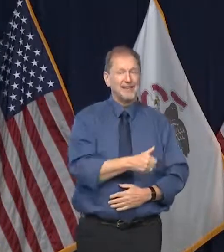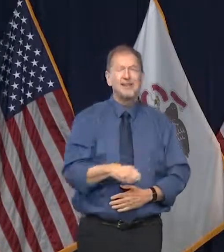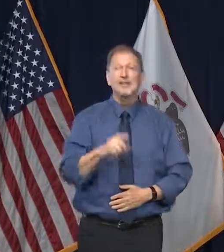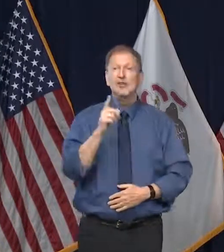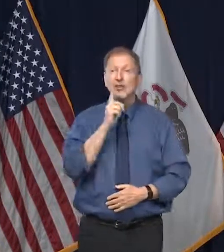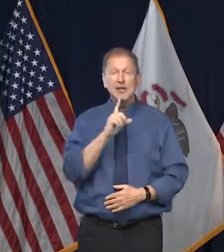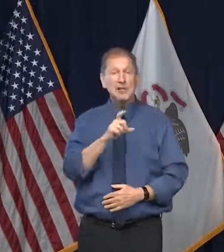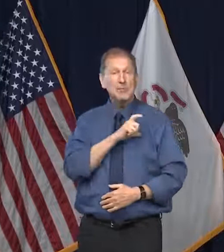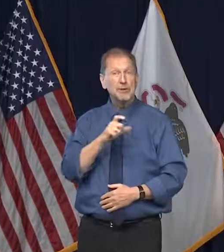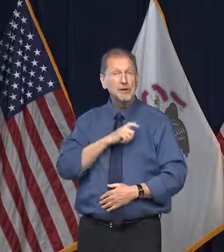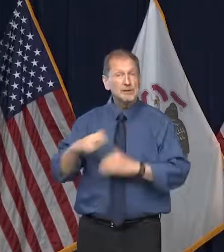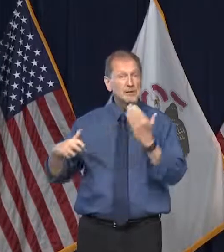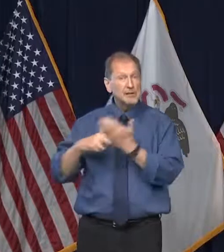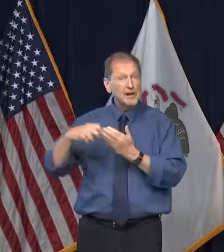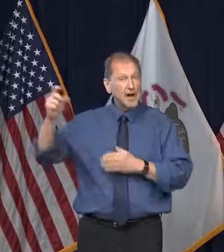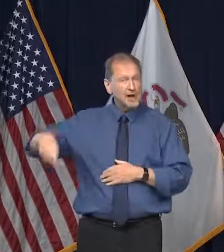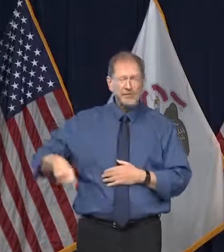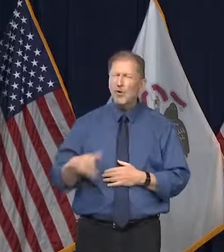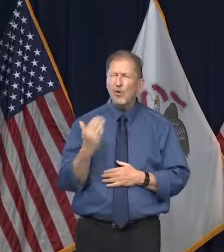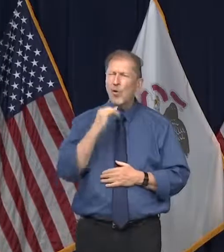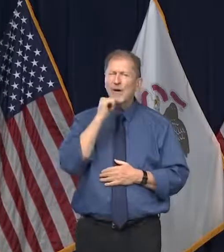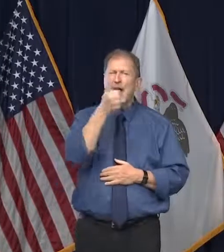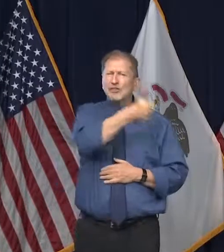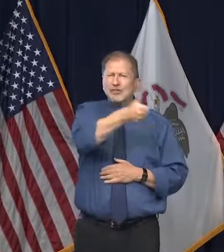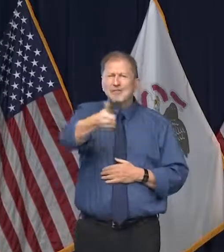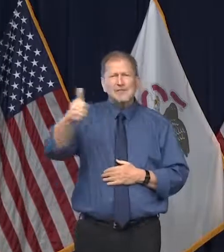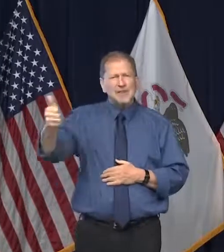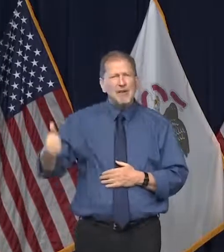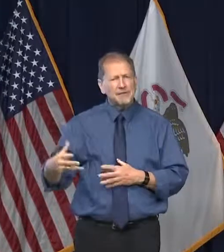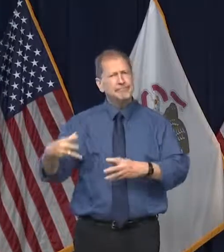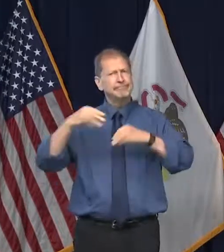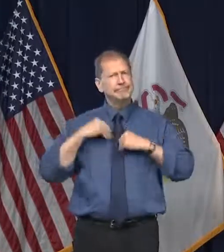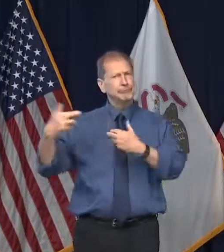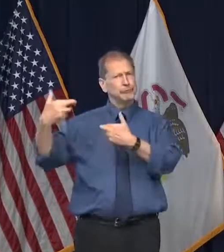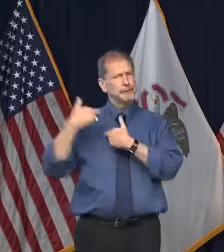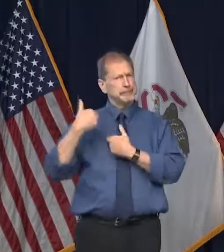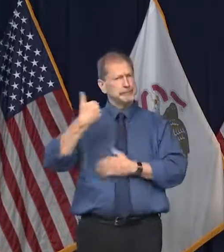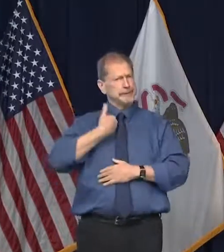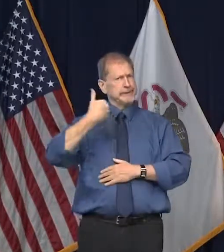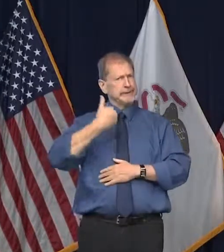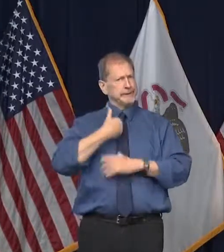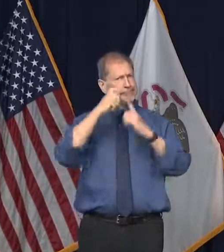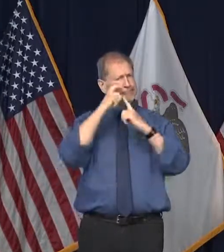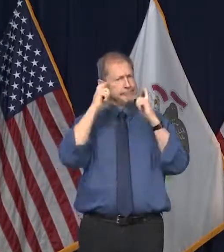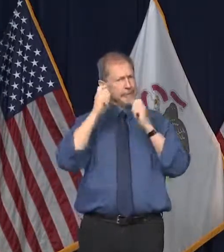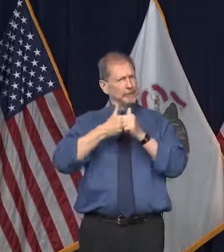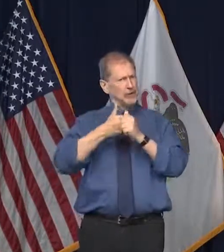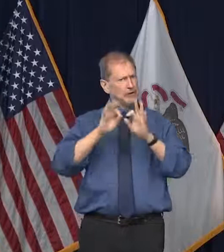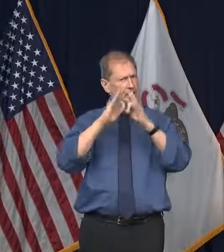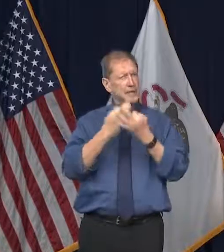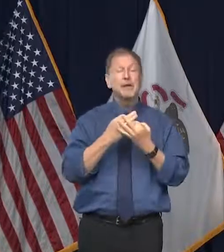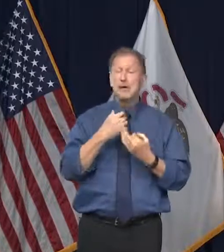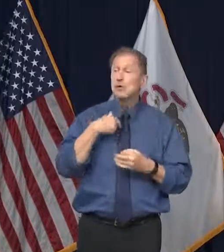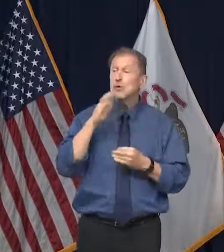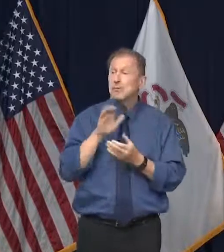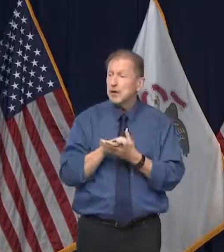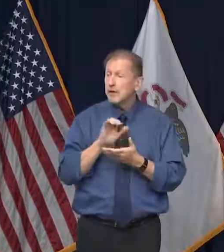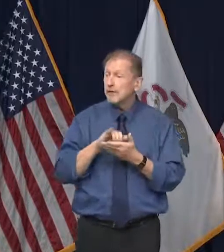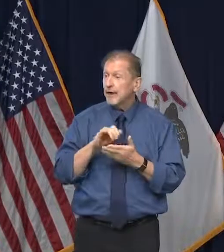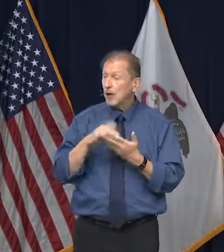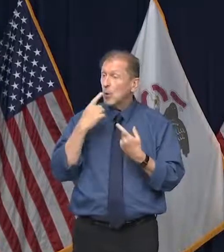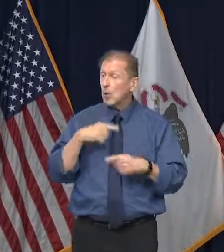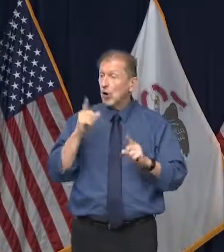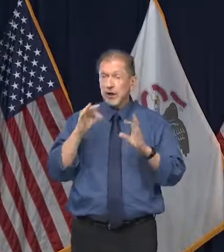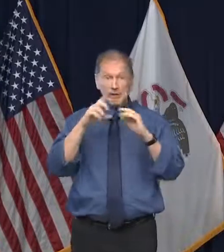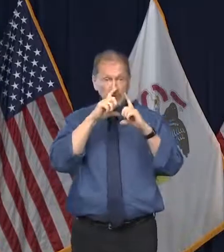People should just do the right thing here for themselves and their families. And ultimately, we do believe these mitigations work, but people have to follow